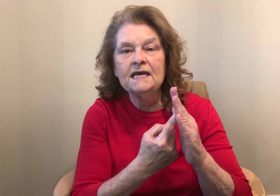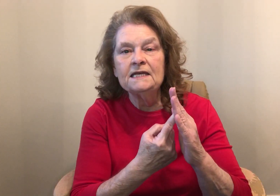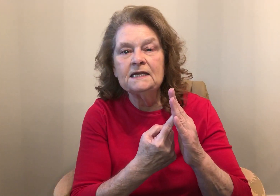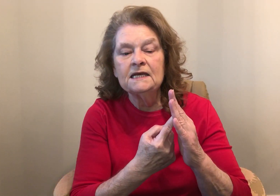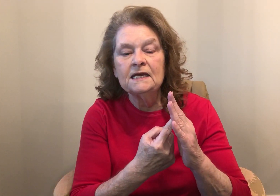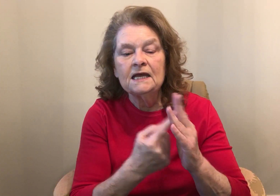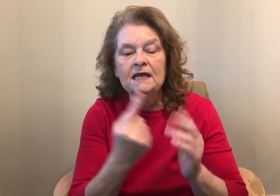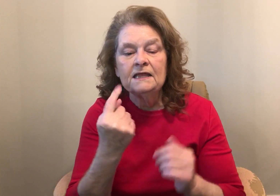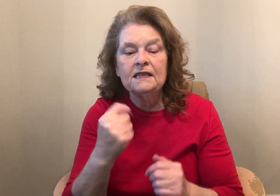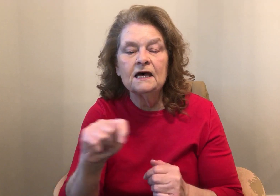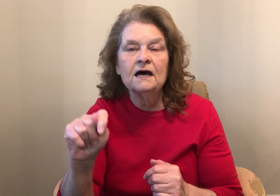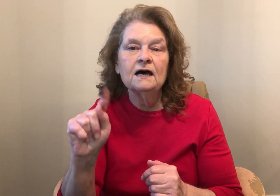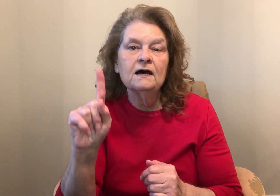begin the